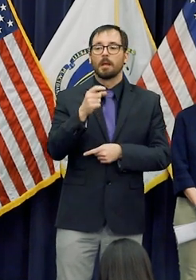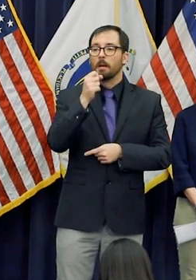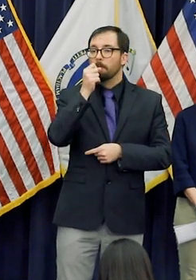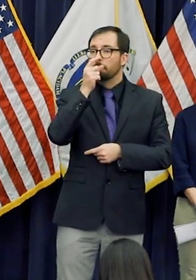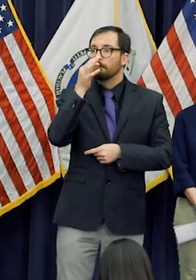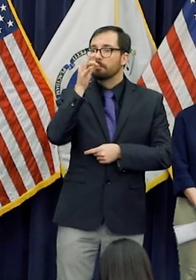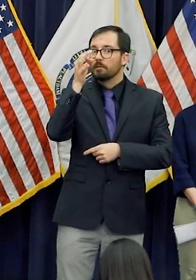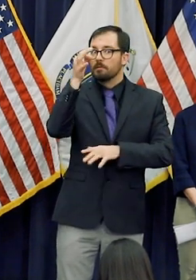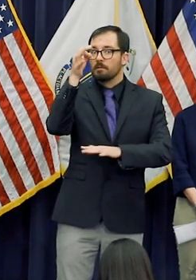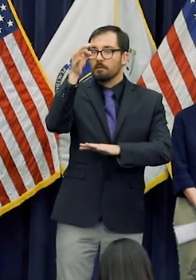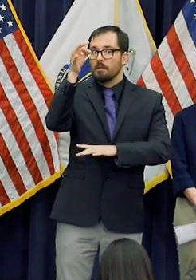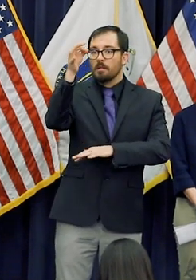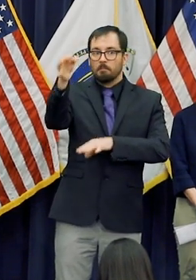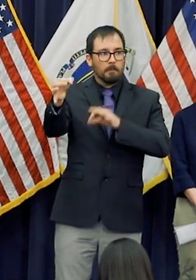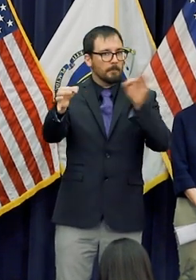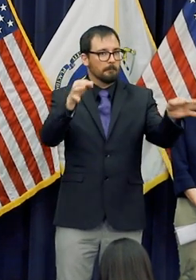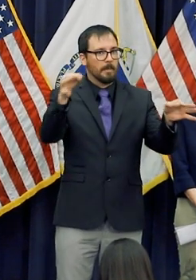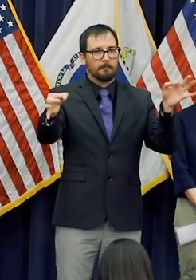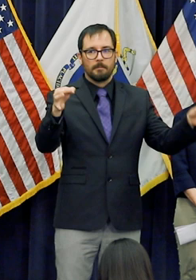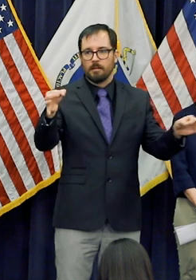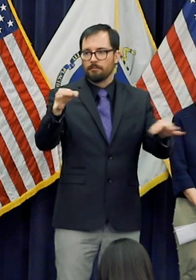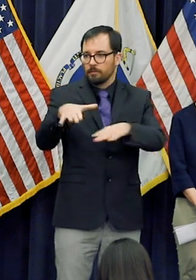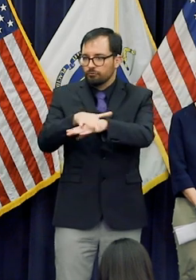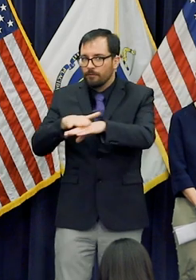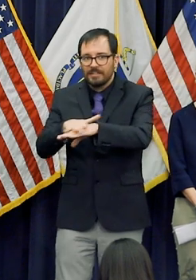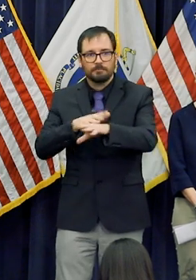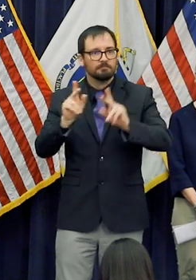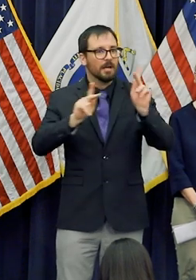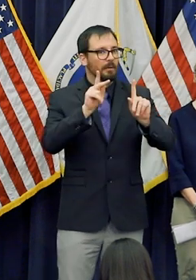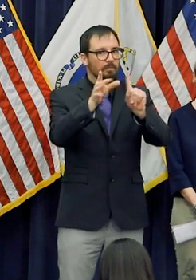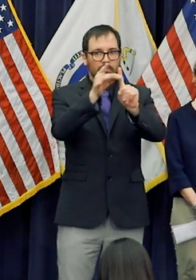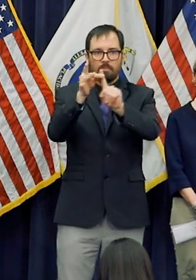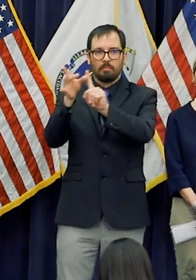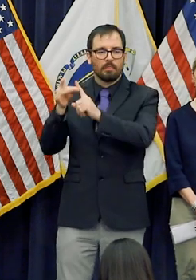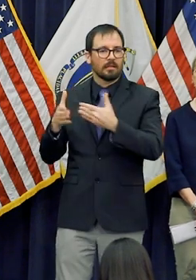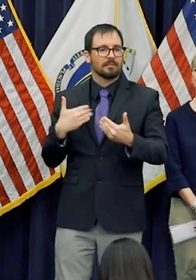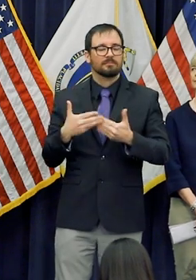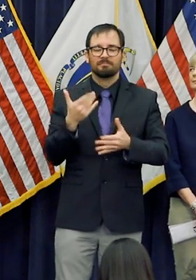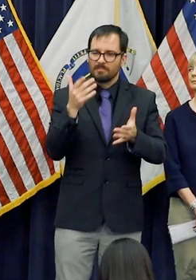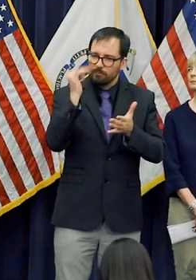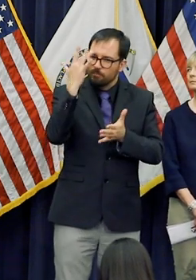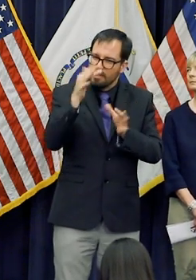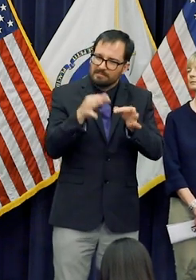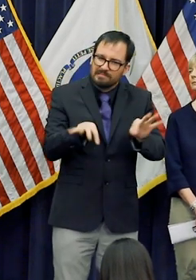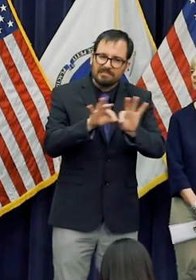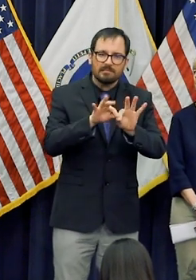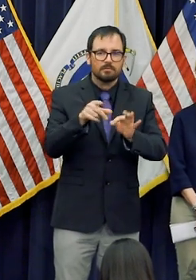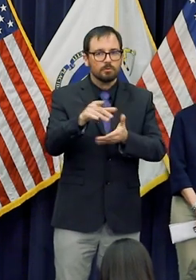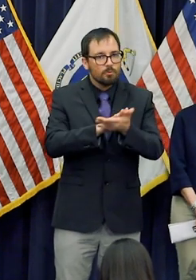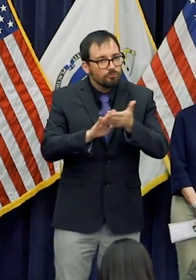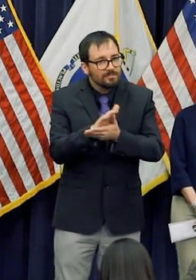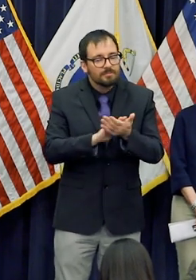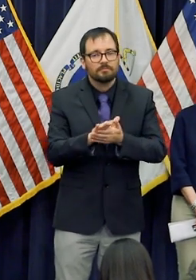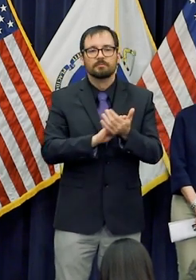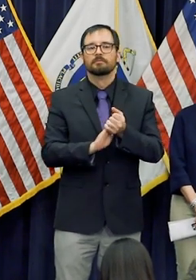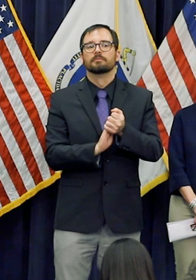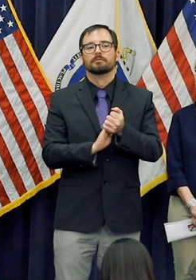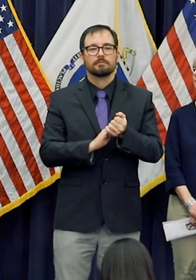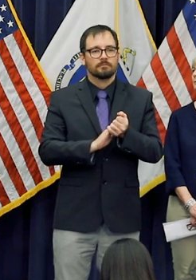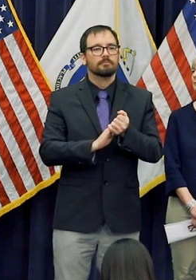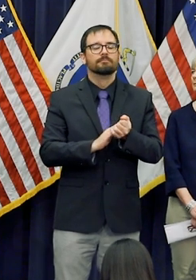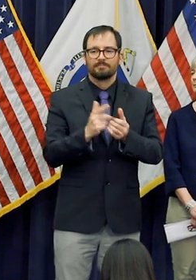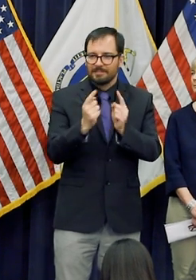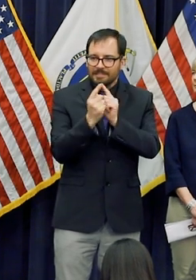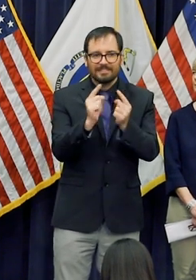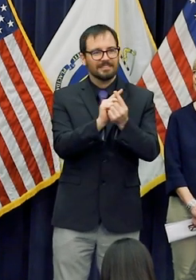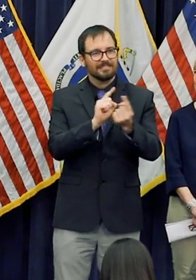people to wash their hands regularly, use hand sanitizer, cough into their elbow, and maintain their distance. Now, for the